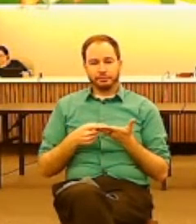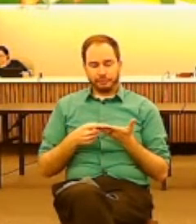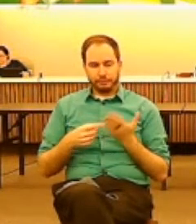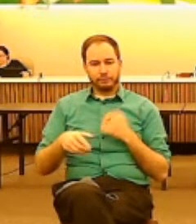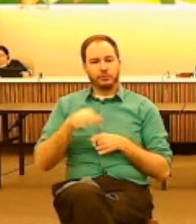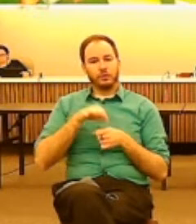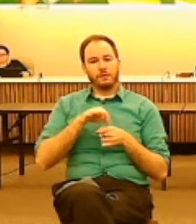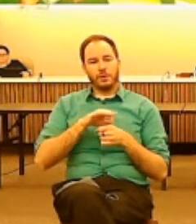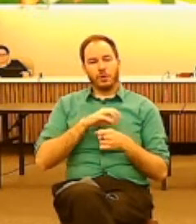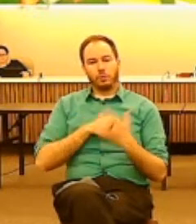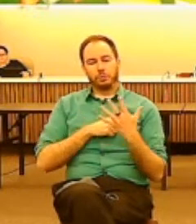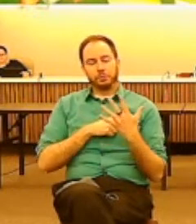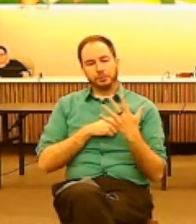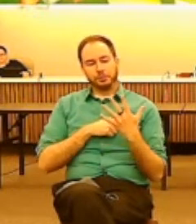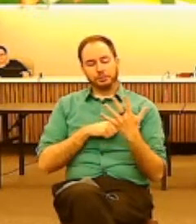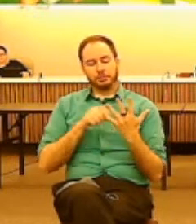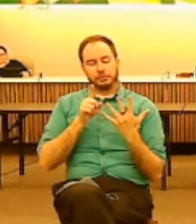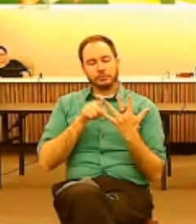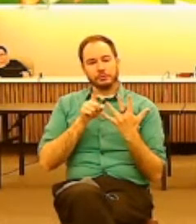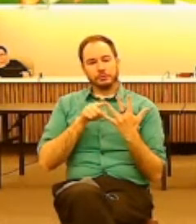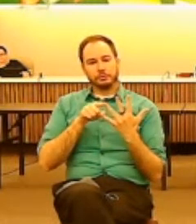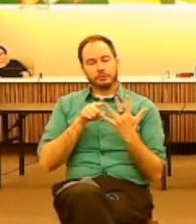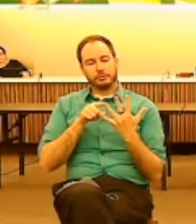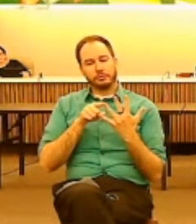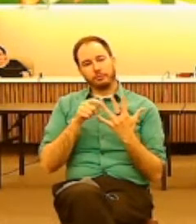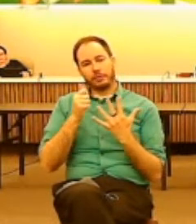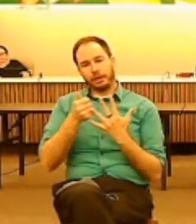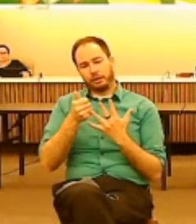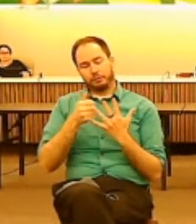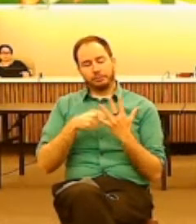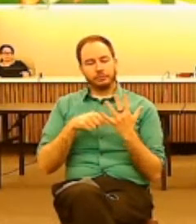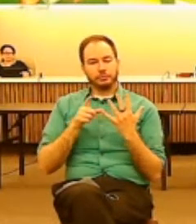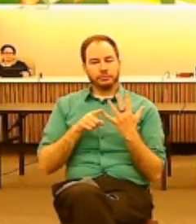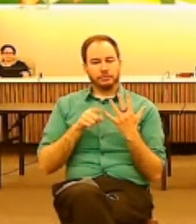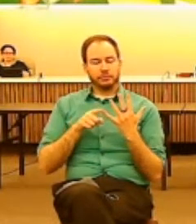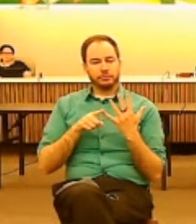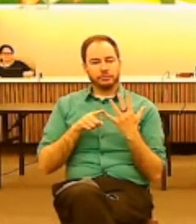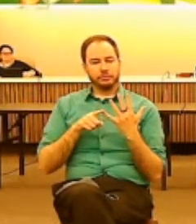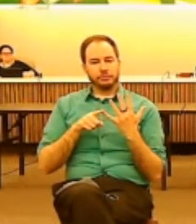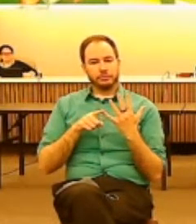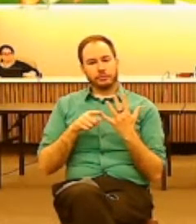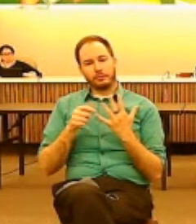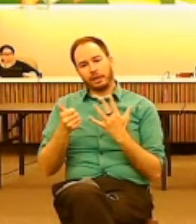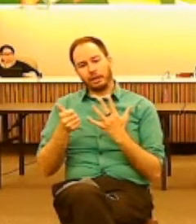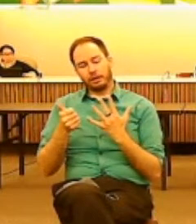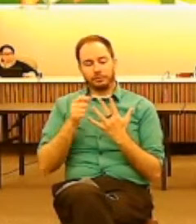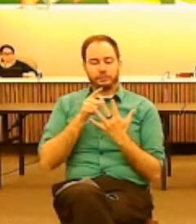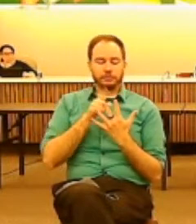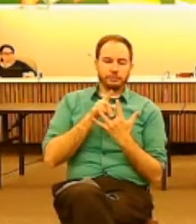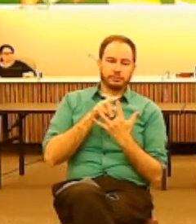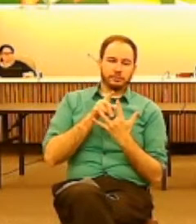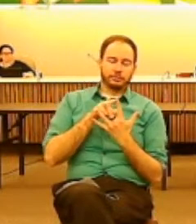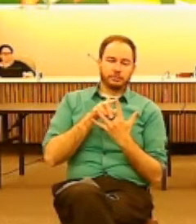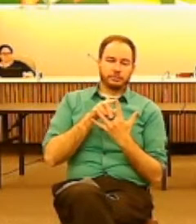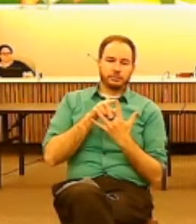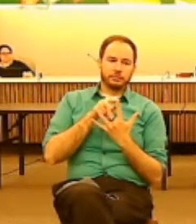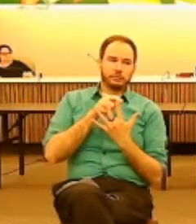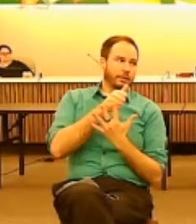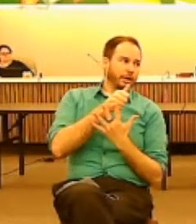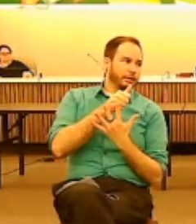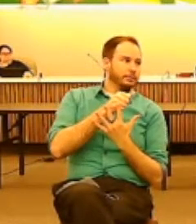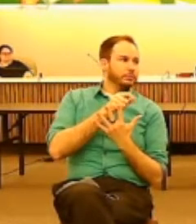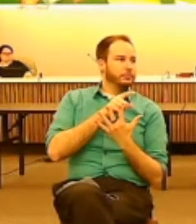Hearing none, please call the roll. Councilmember Safranek? Aye. Councilmember Volsner? Aye. Councilmember